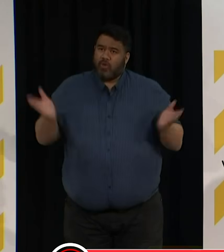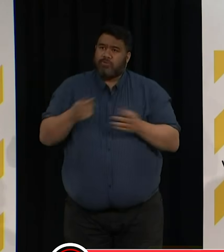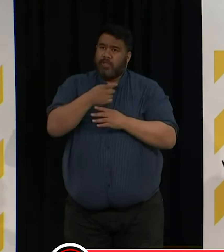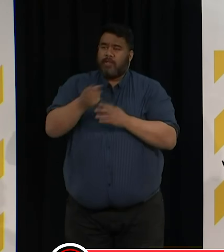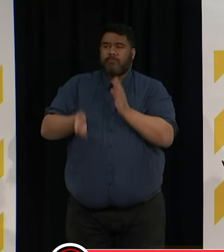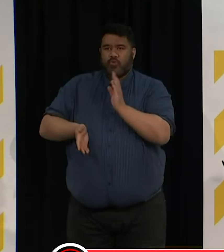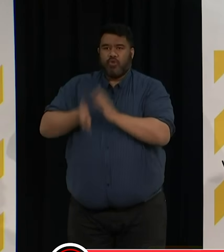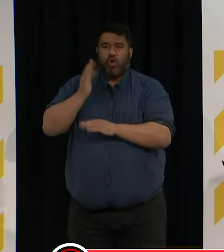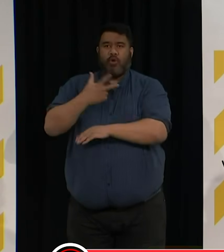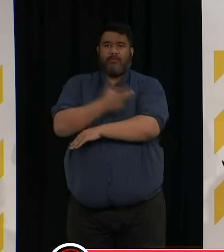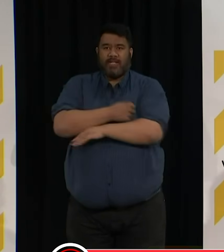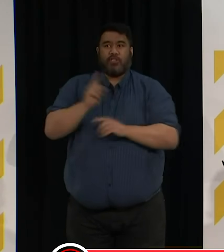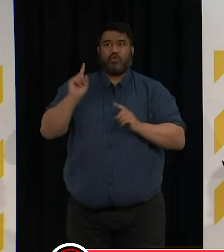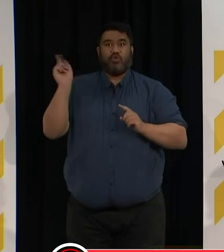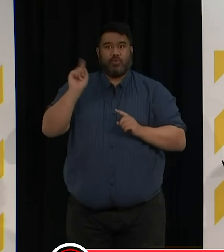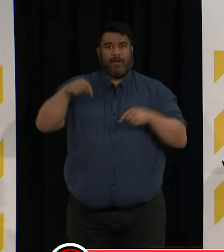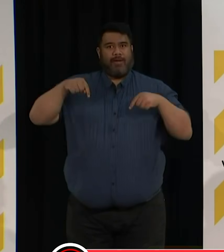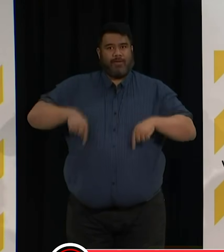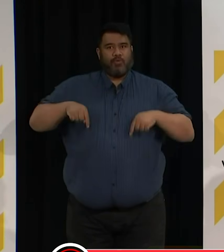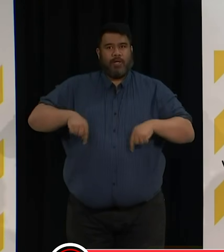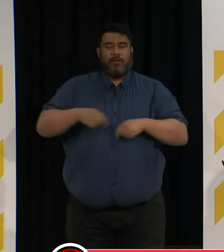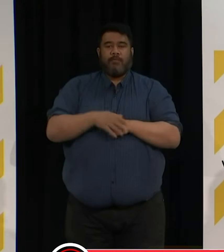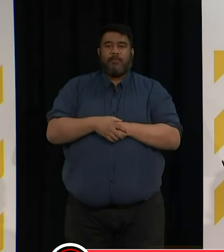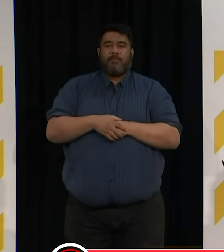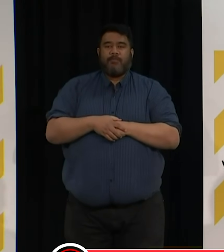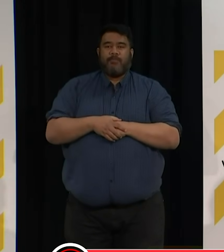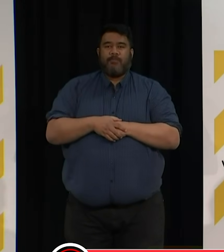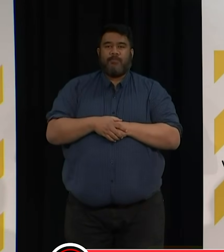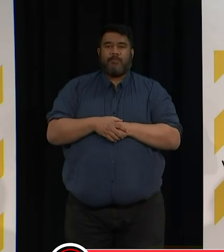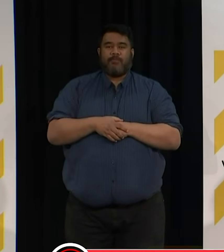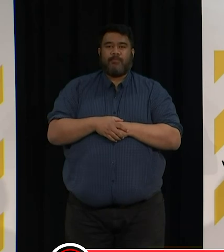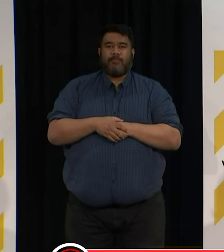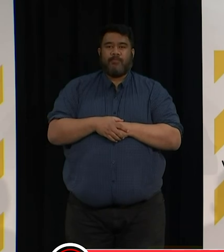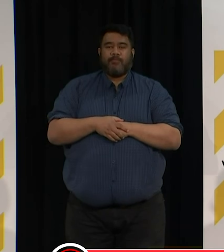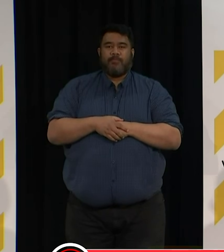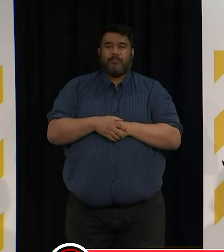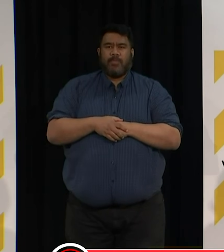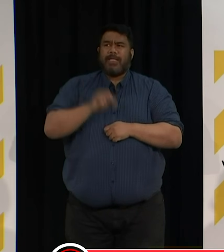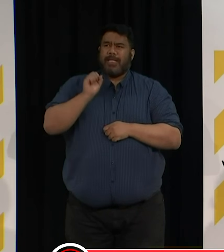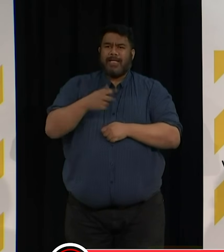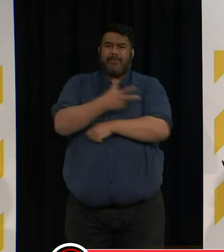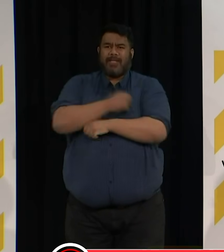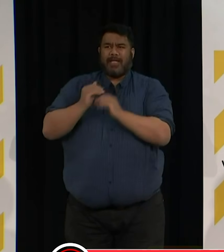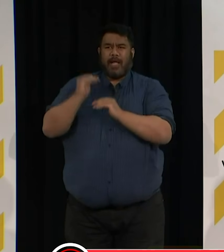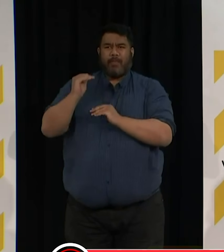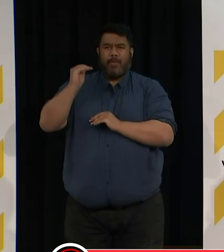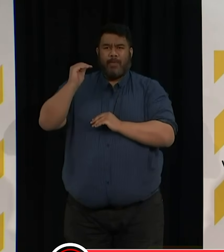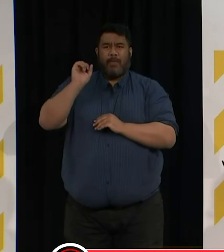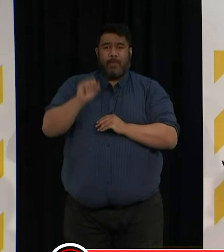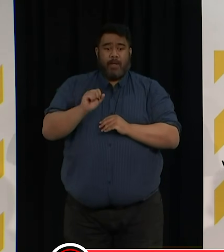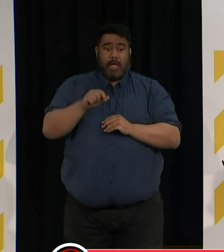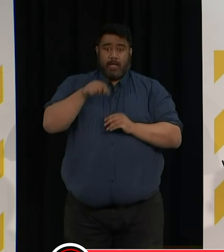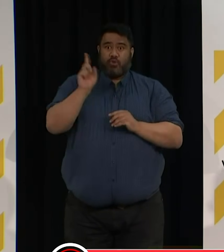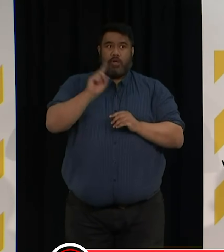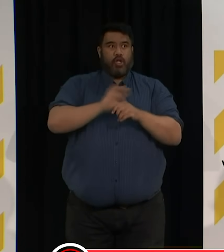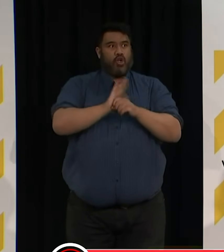today. So while the overall number today is obviously a lot higher, it is important to note many of these cases are linked to